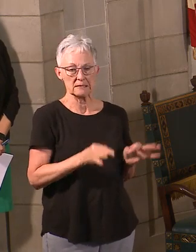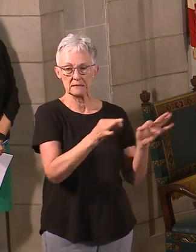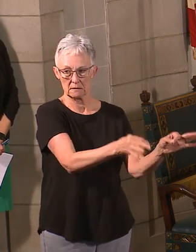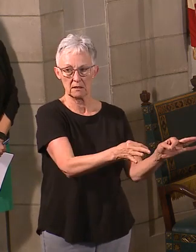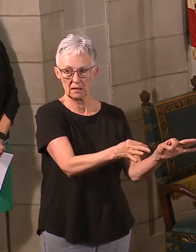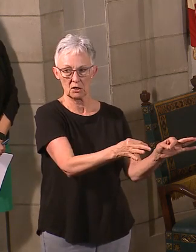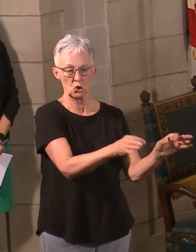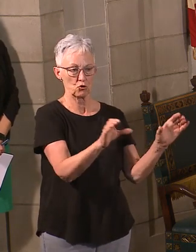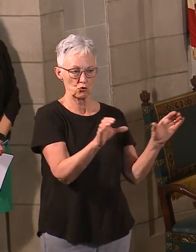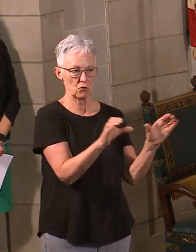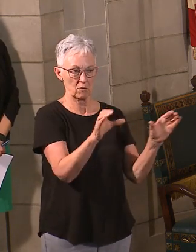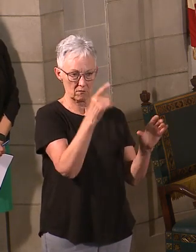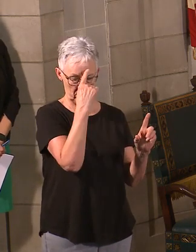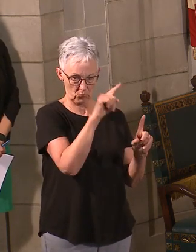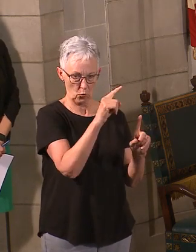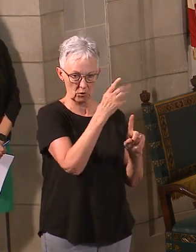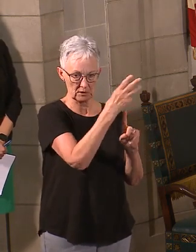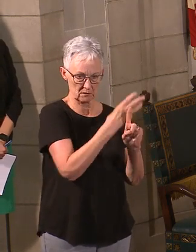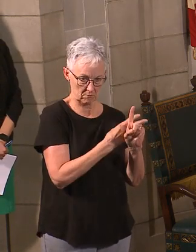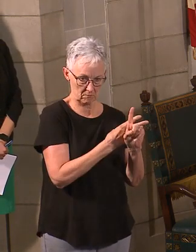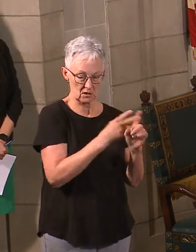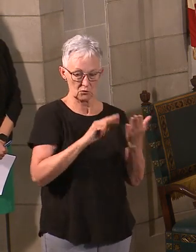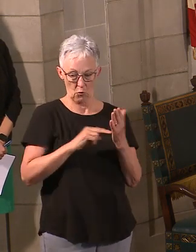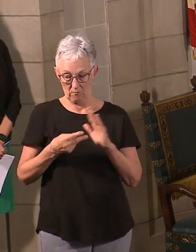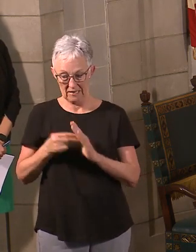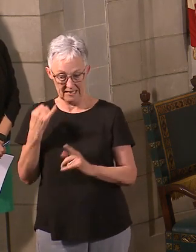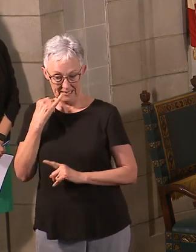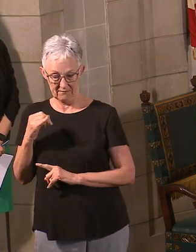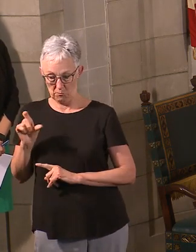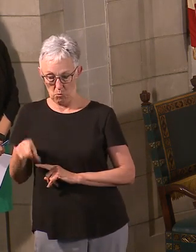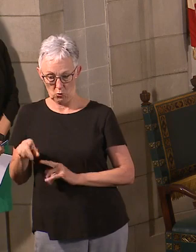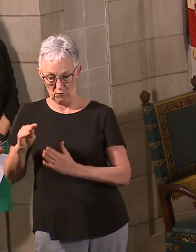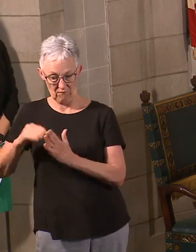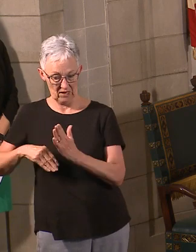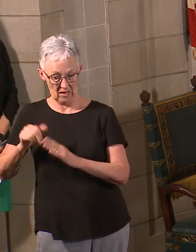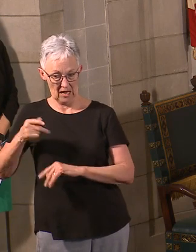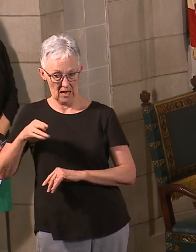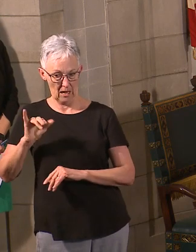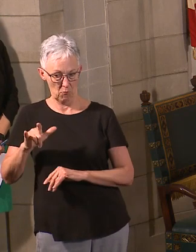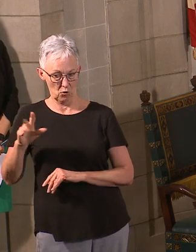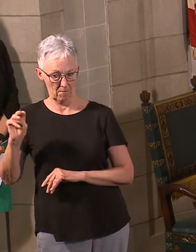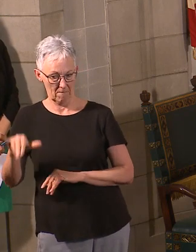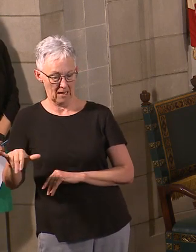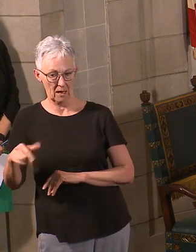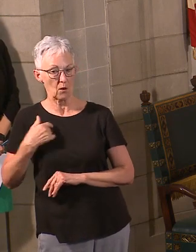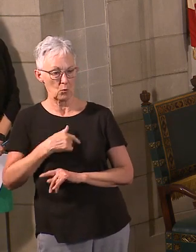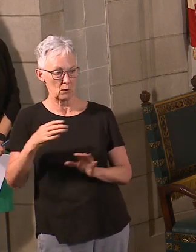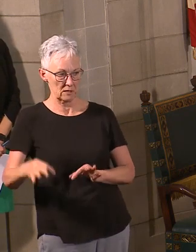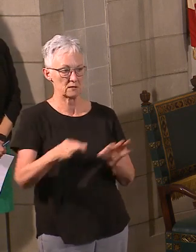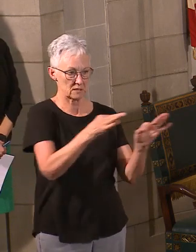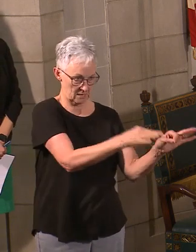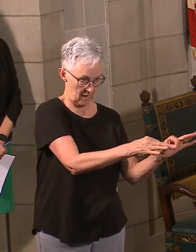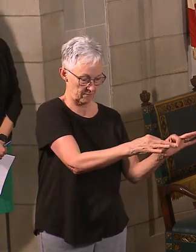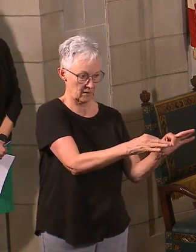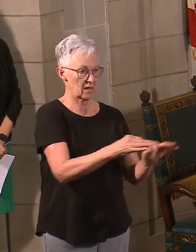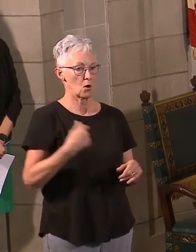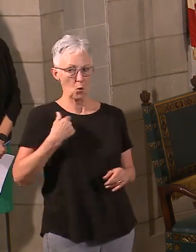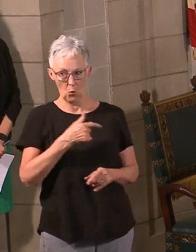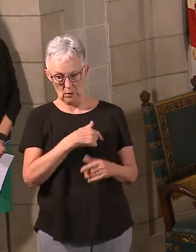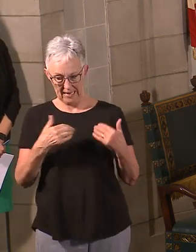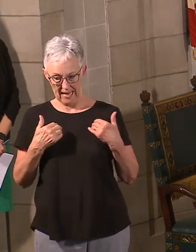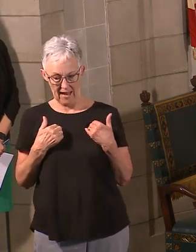for certifications that would be due in April and May. We are also going to make emergency allotments in April and May